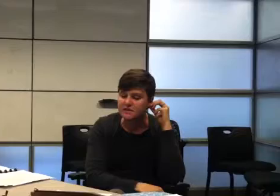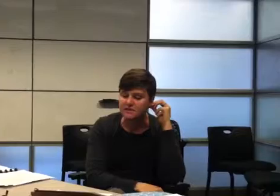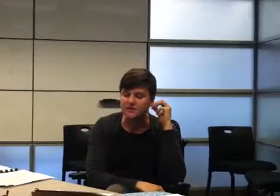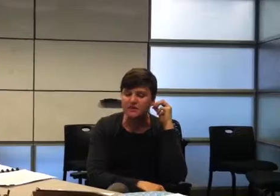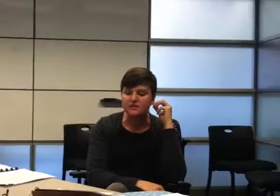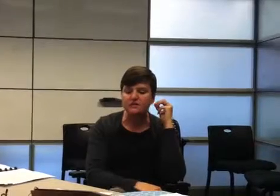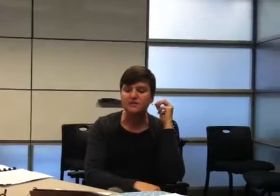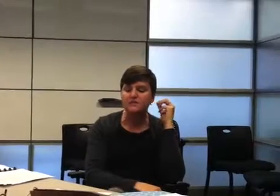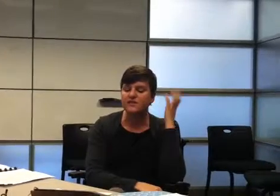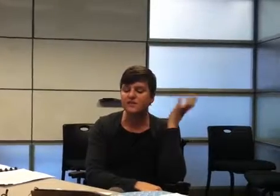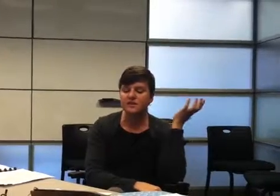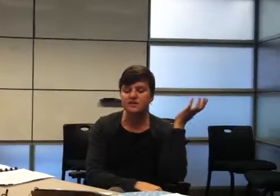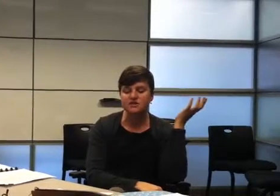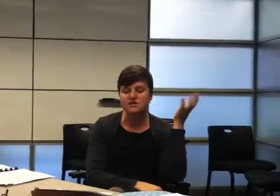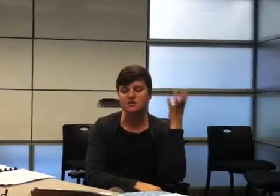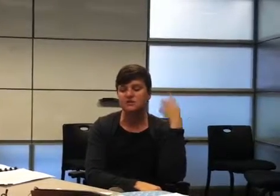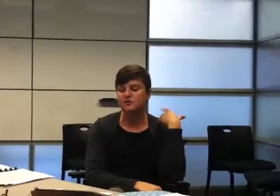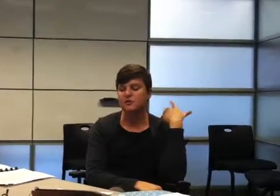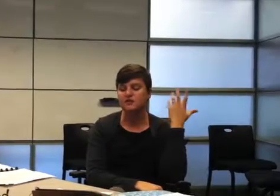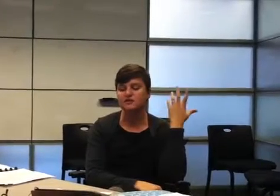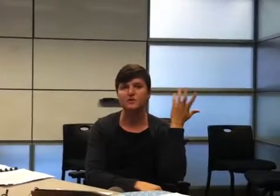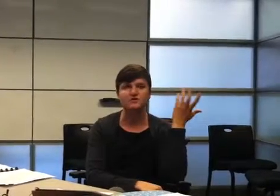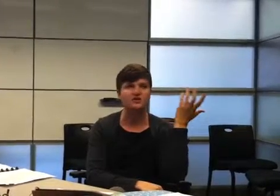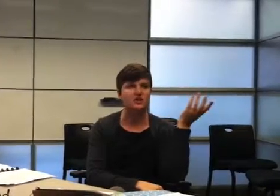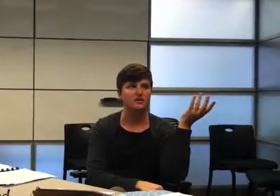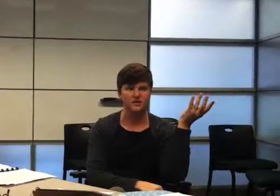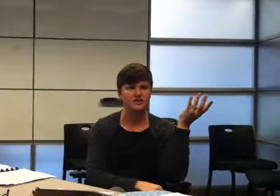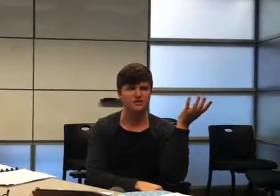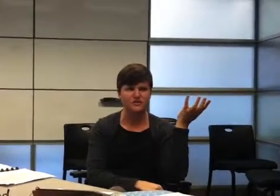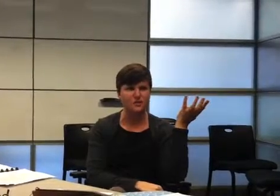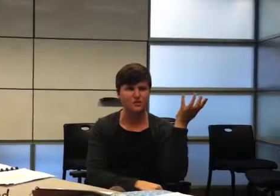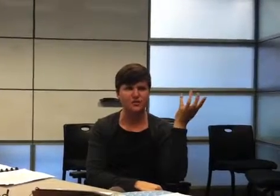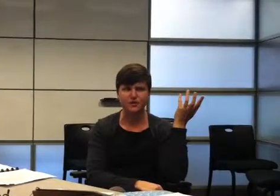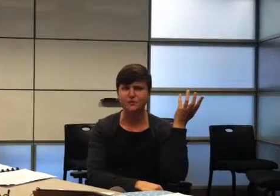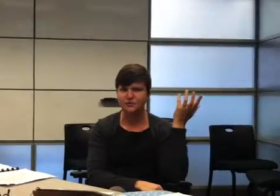this already, the variations on pair, square, share. Have you guys heard of that before?